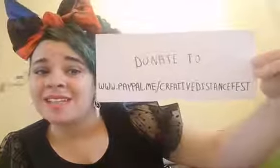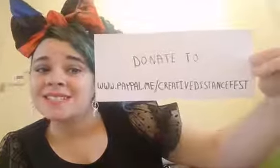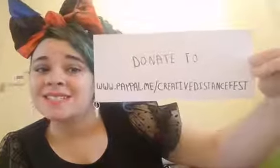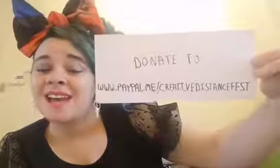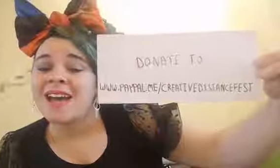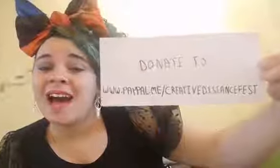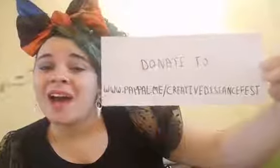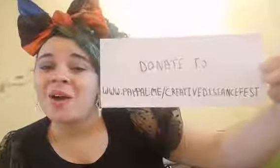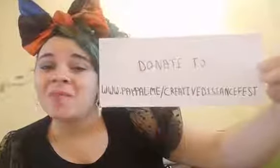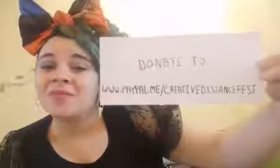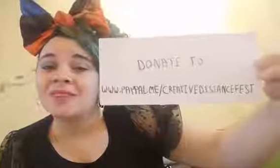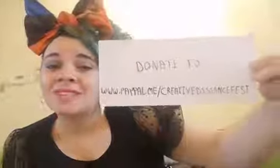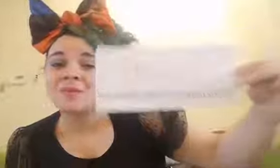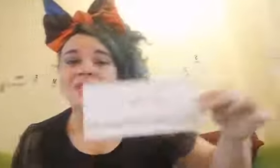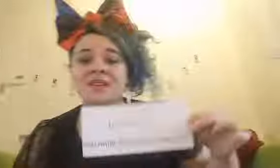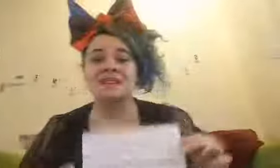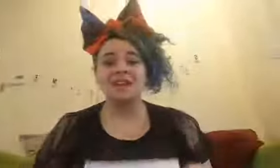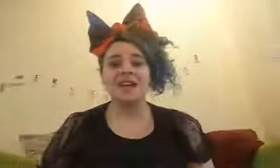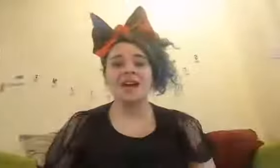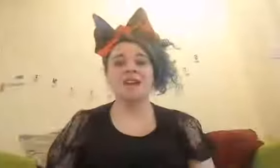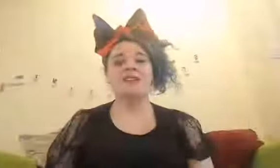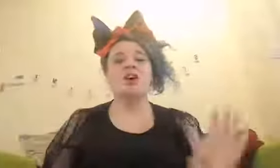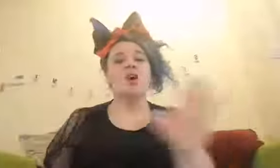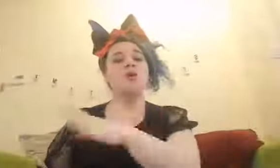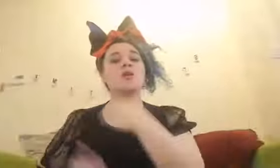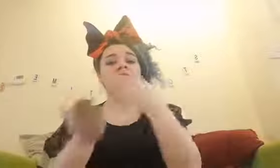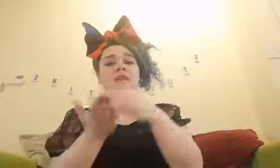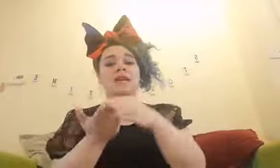paypal.me/creativedistancefest, that's where you can donate, and all of the money